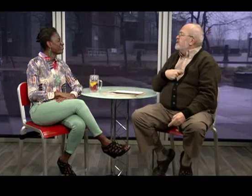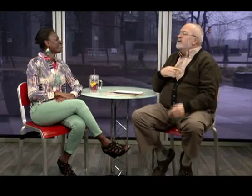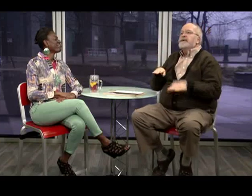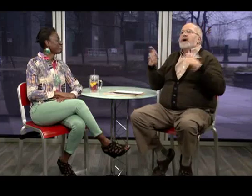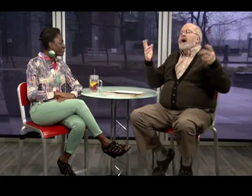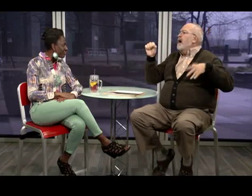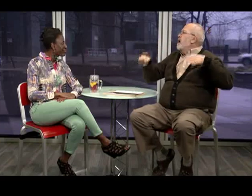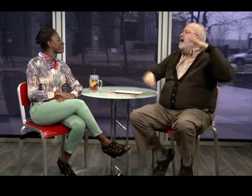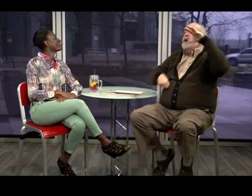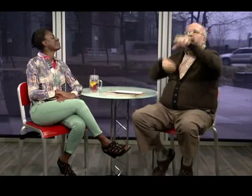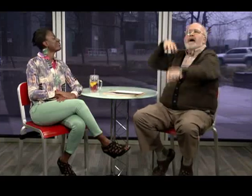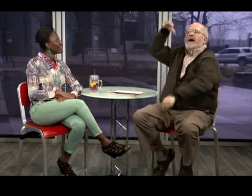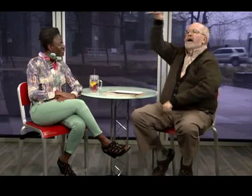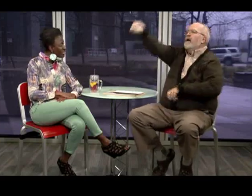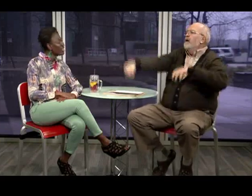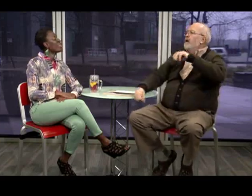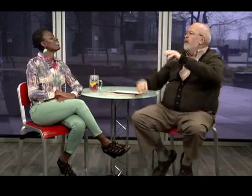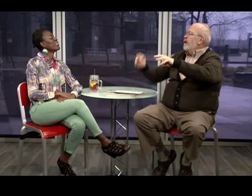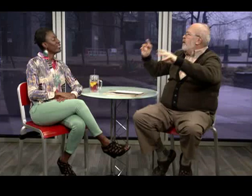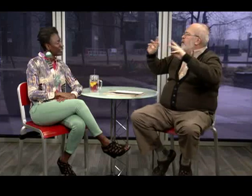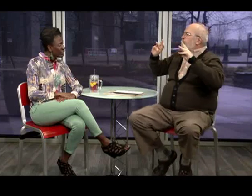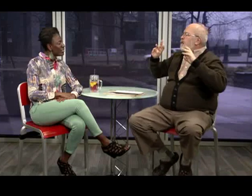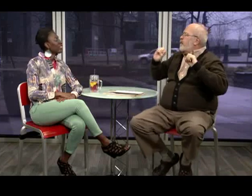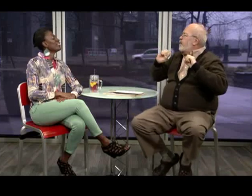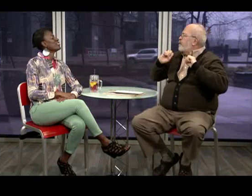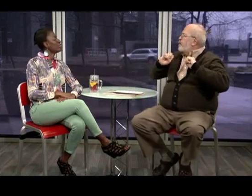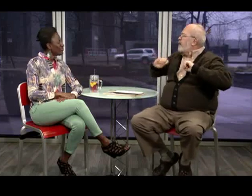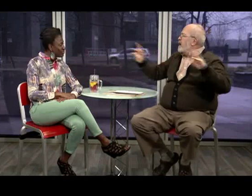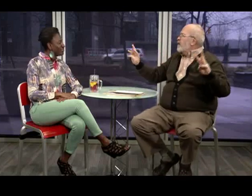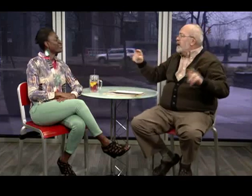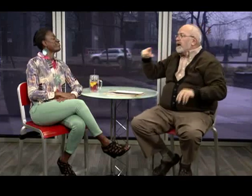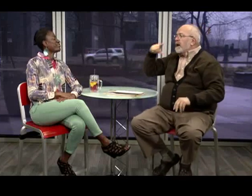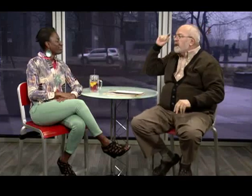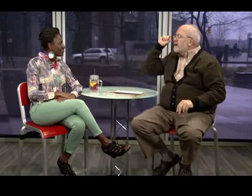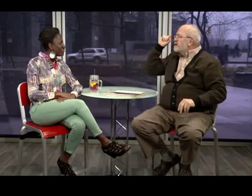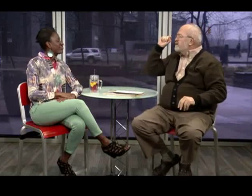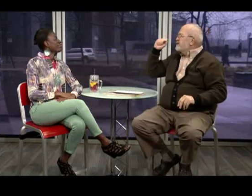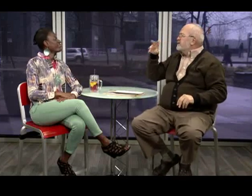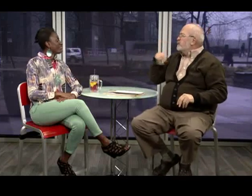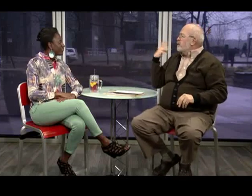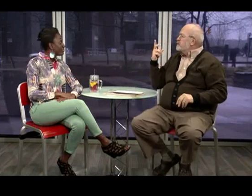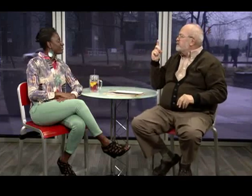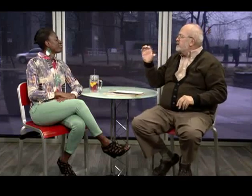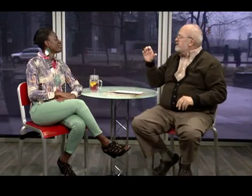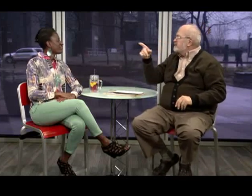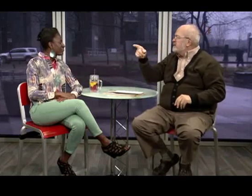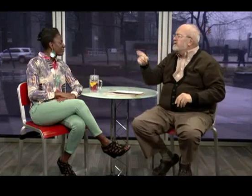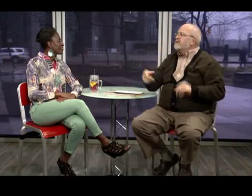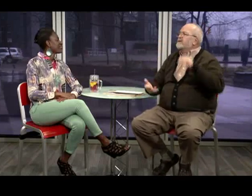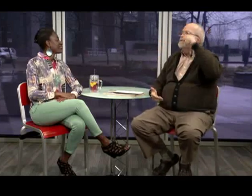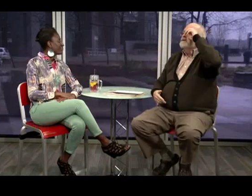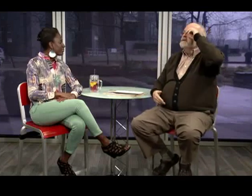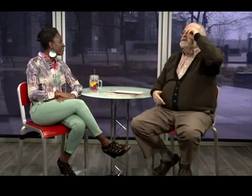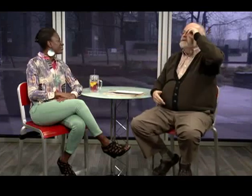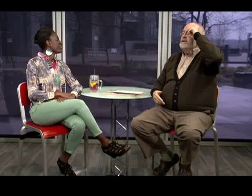And that experience opened doors for me. It was an amazing experience that I had at Gallaudet University. It's in Washington,